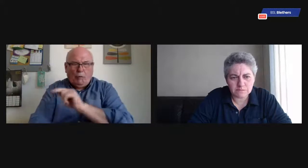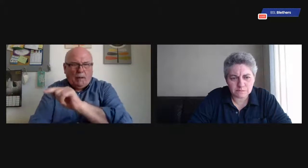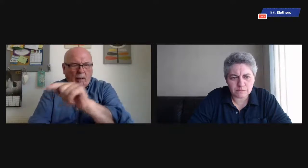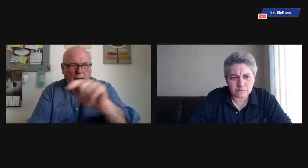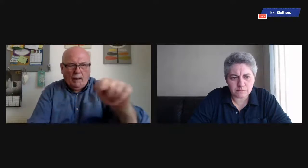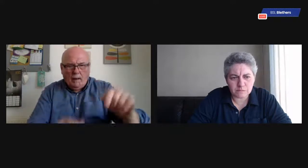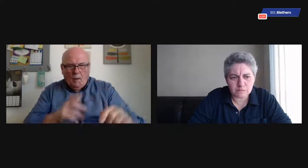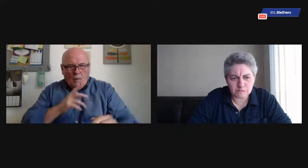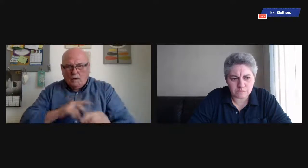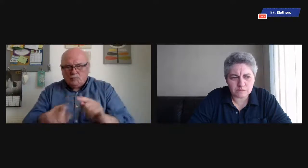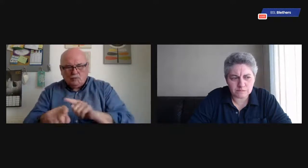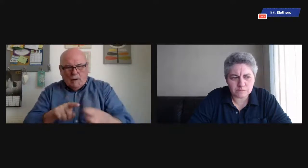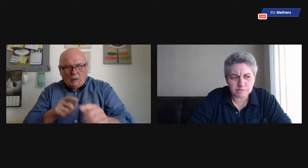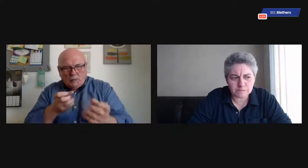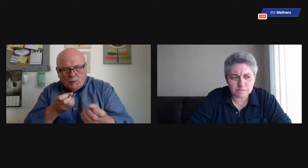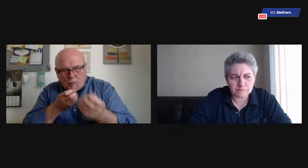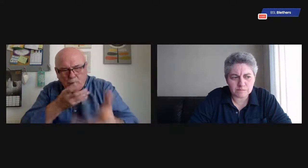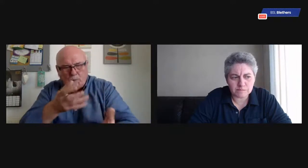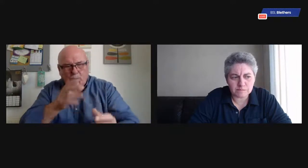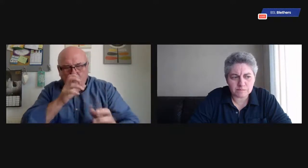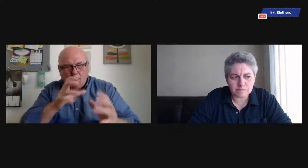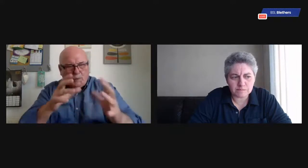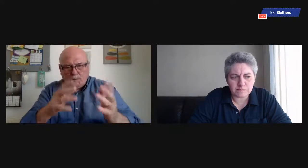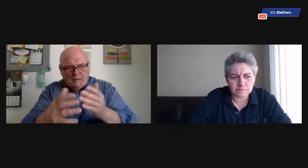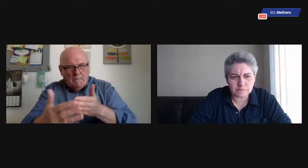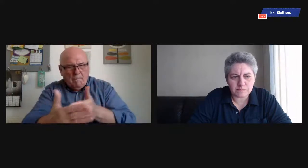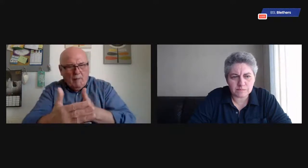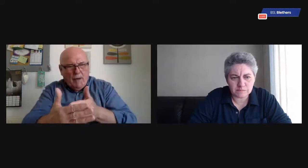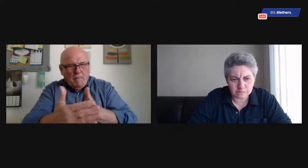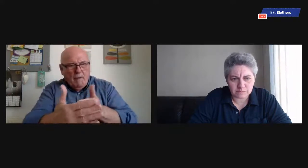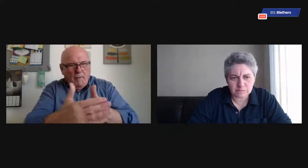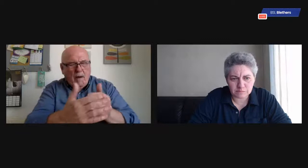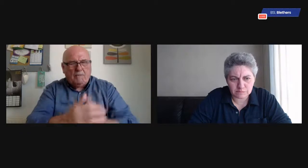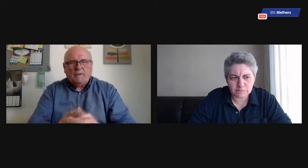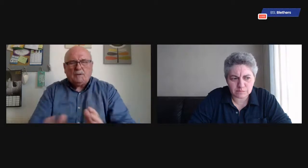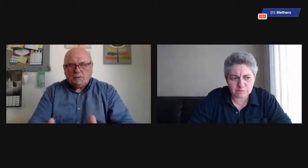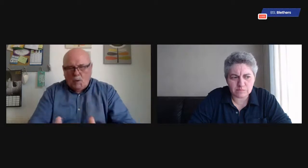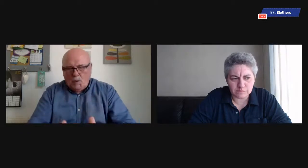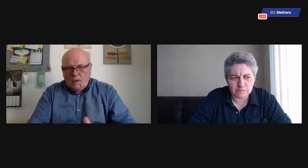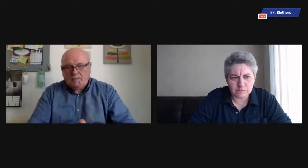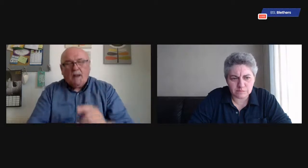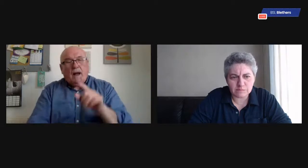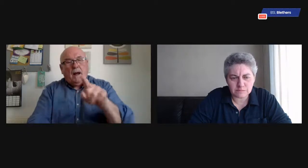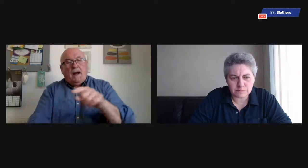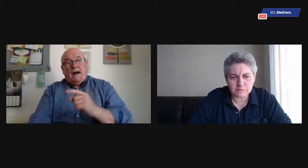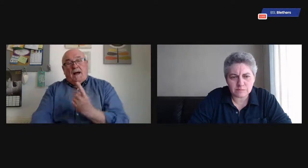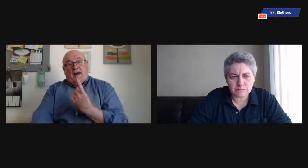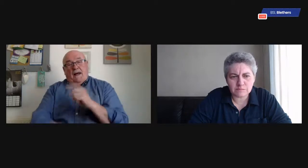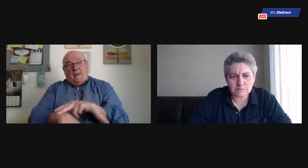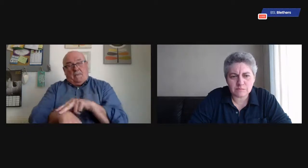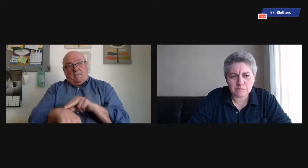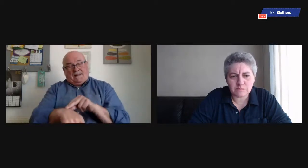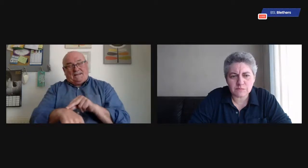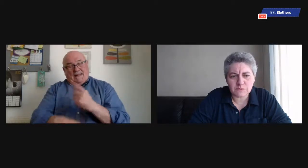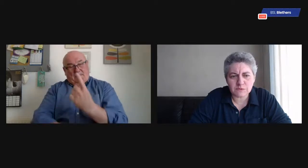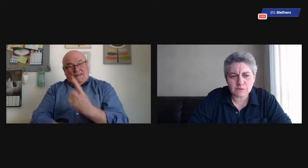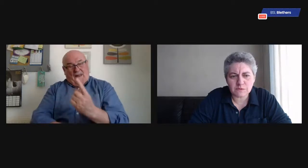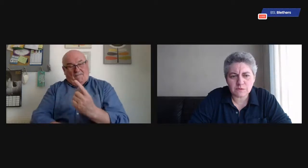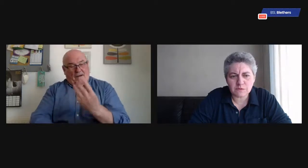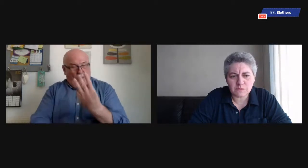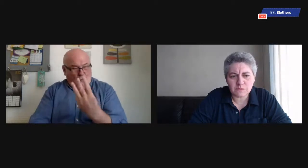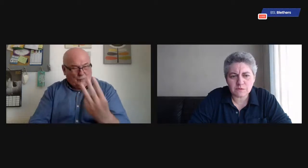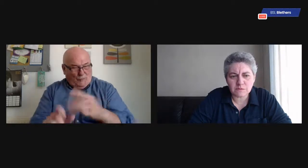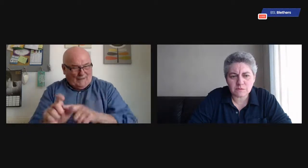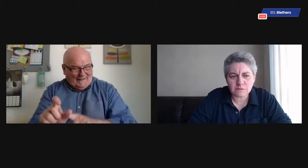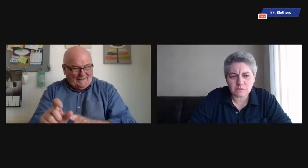think, how many farmers in Britain? So it would look like that deaf person was an unreliable witness, when in actual fact